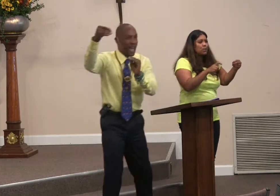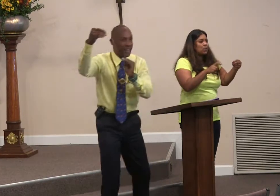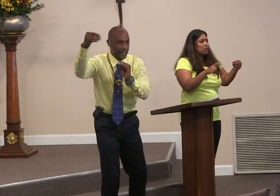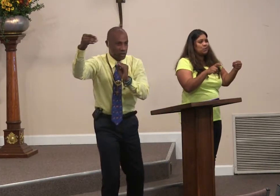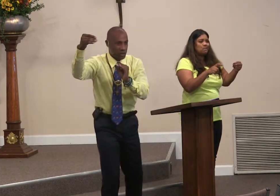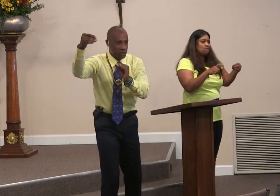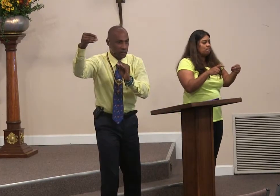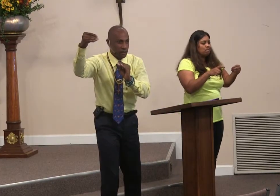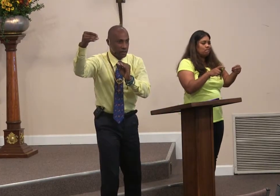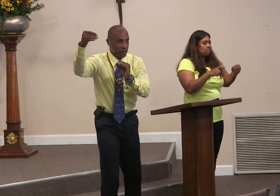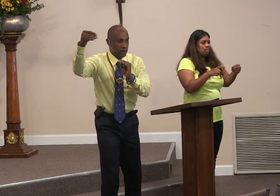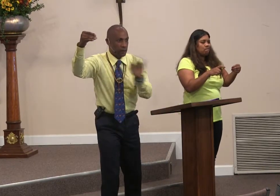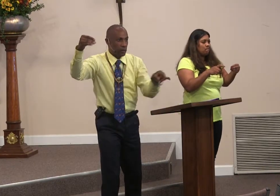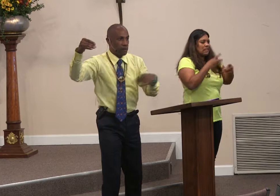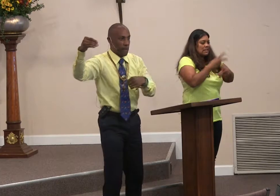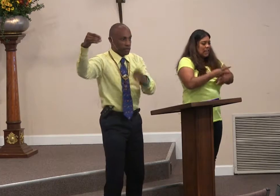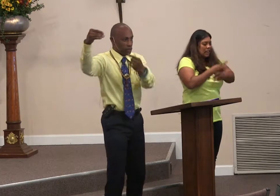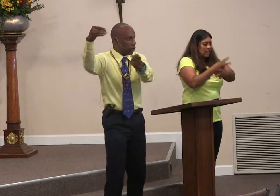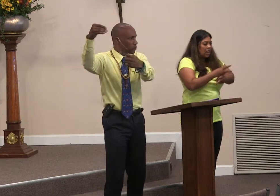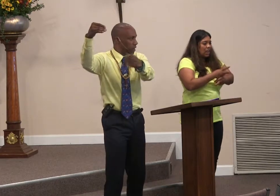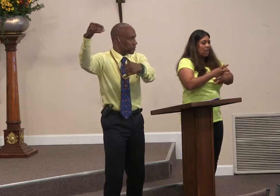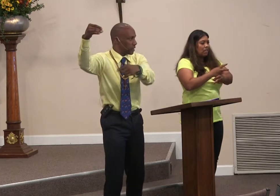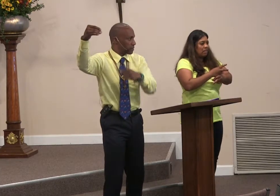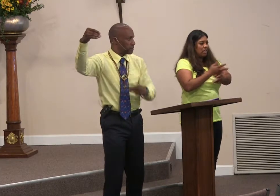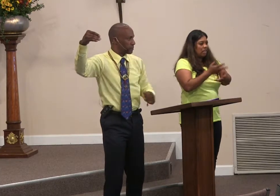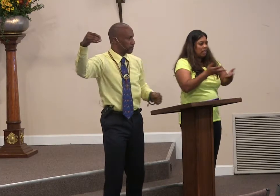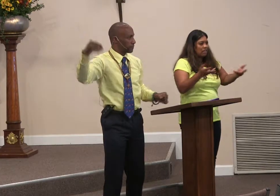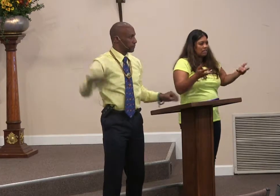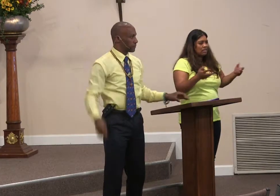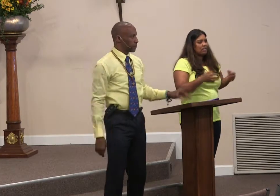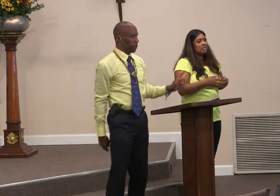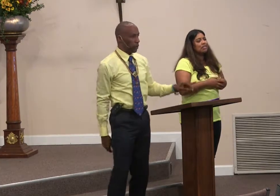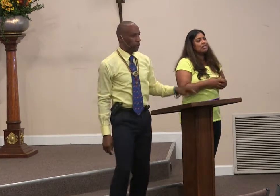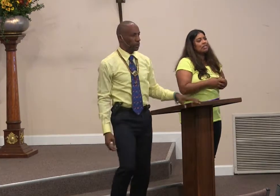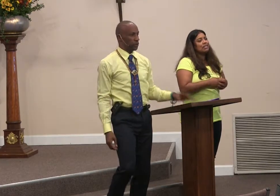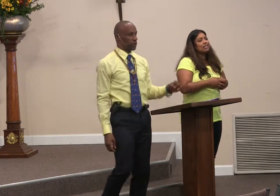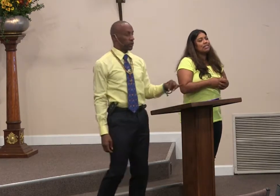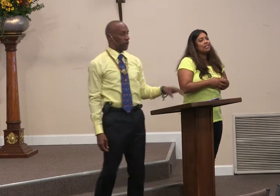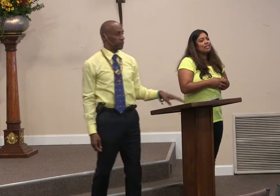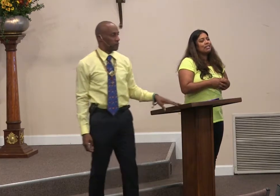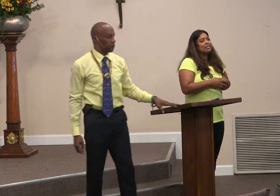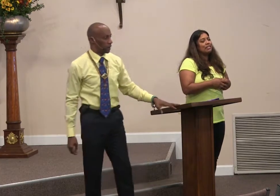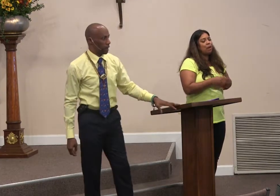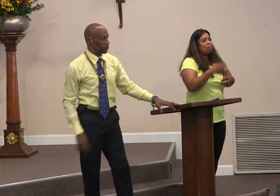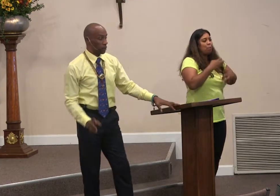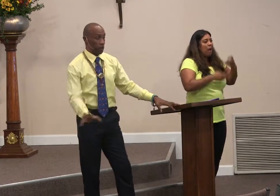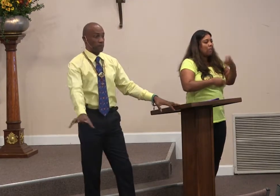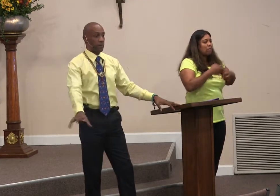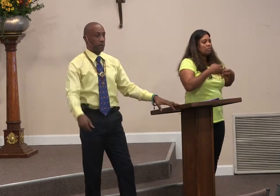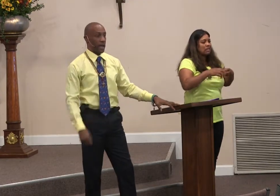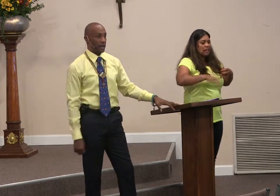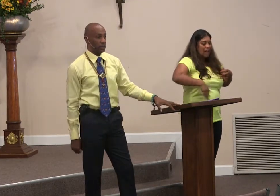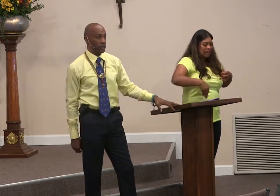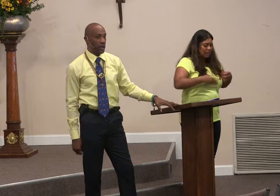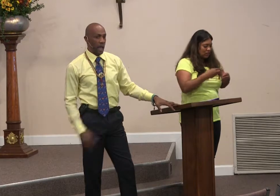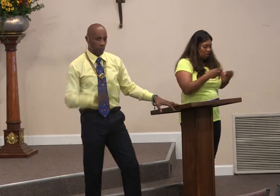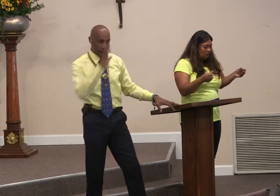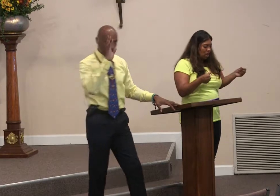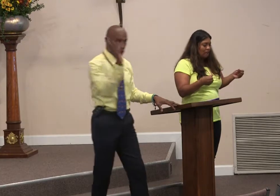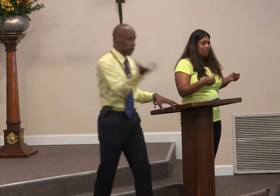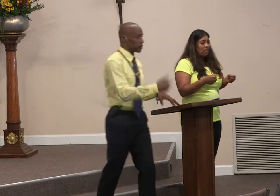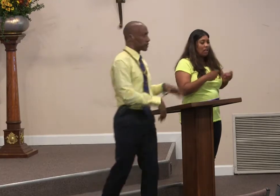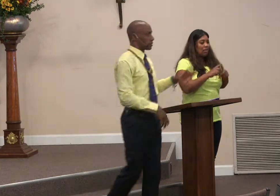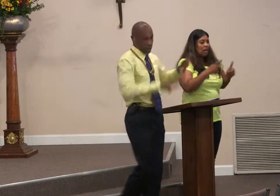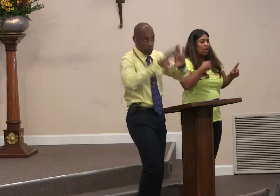unresolved baggage. The boogeyman shows us this. But what we do is we run from the boogeyman, we run from the baggage, and